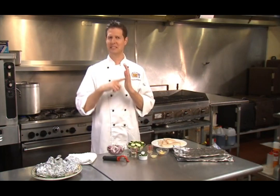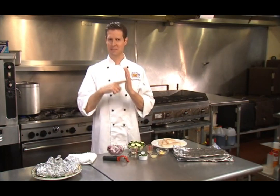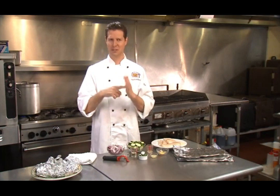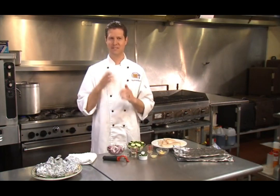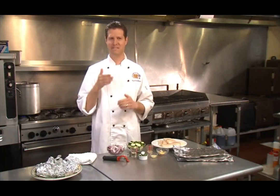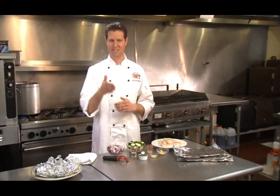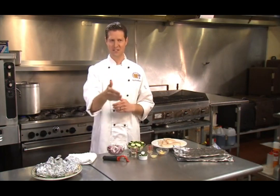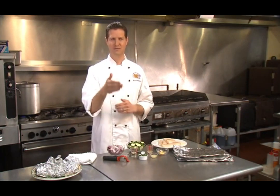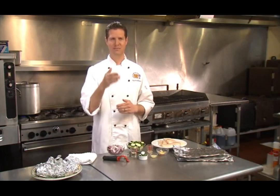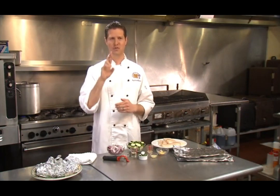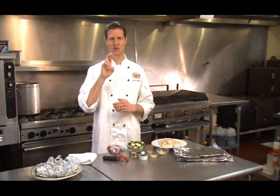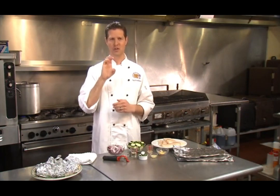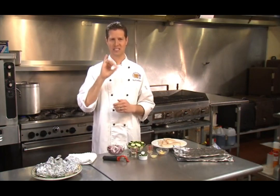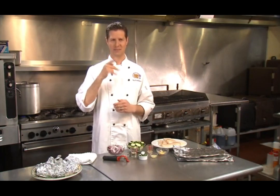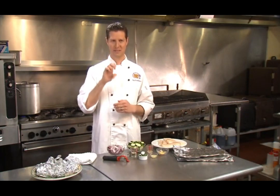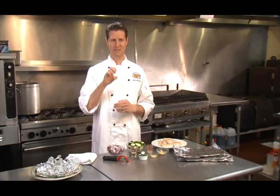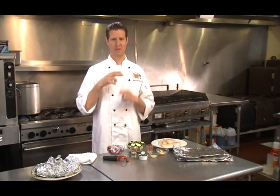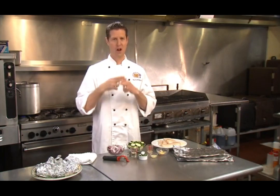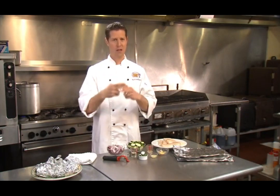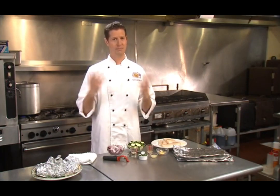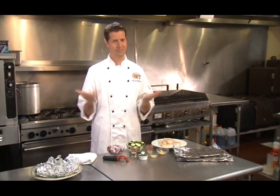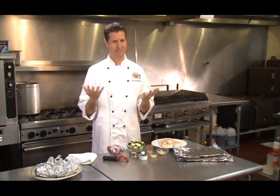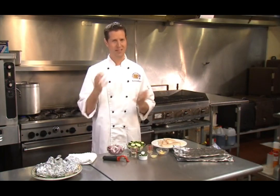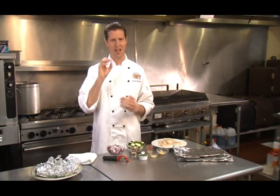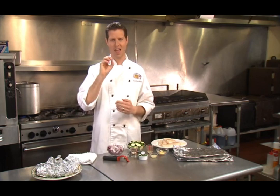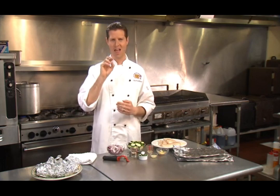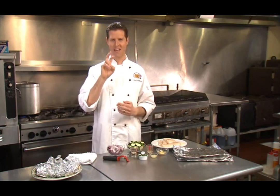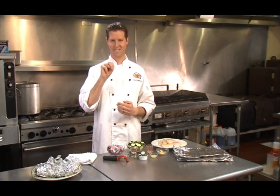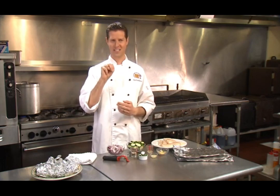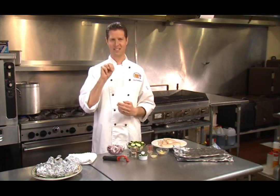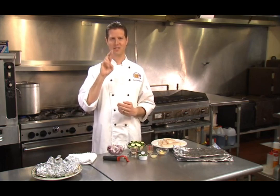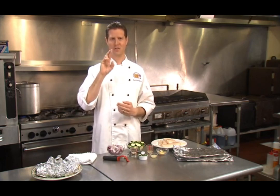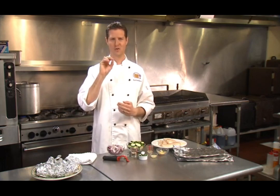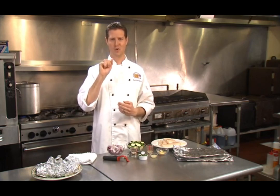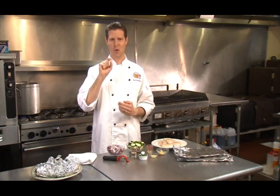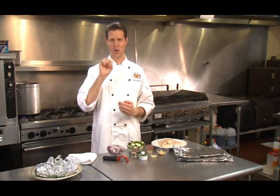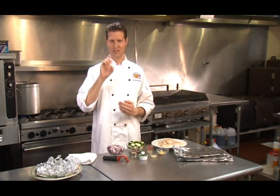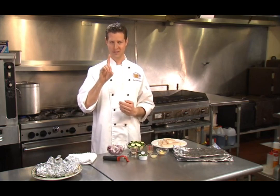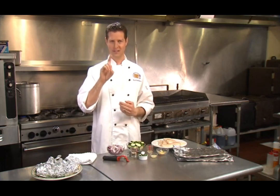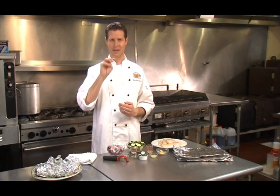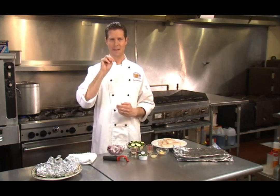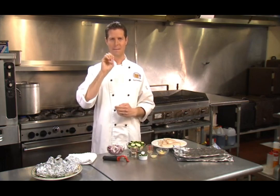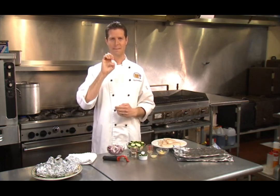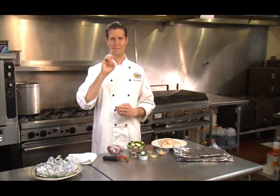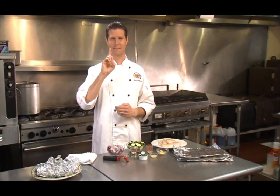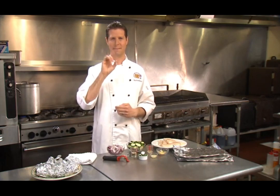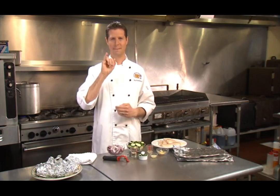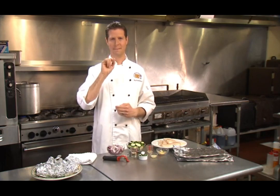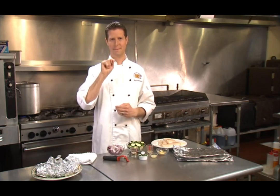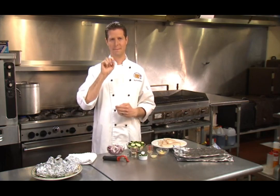I will demonstrate with an oven-roasted Mediterranean-style fish recipe.